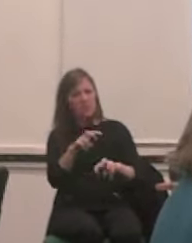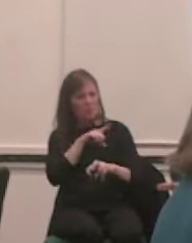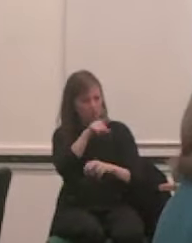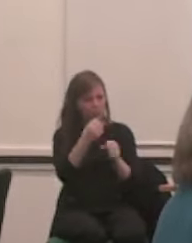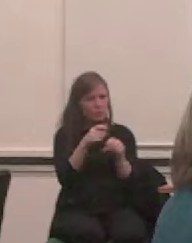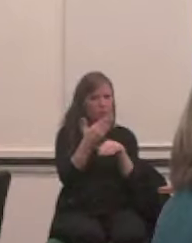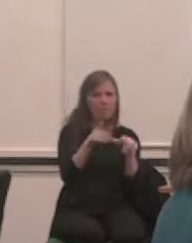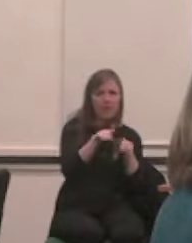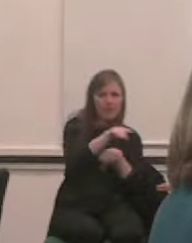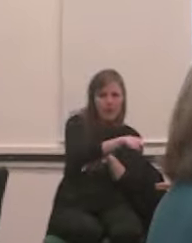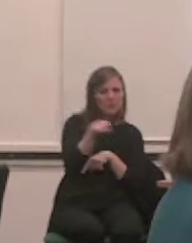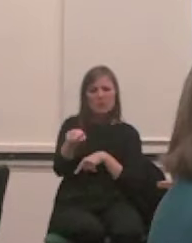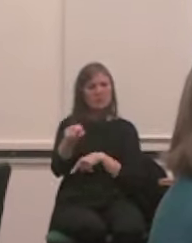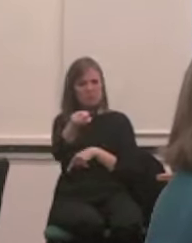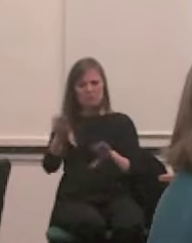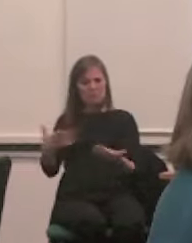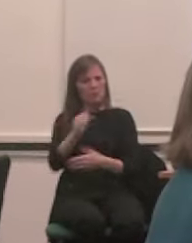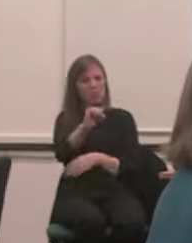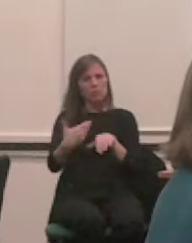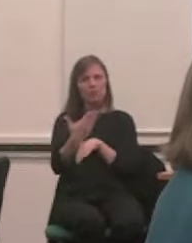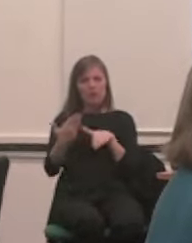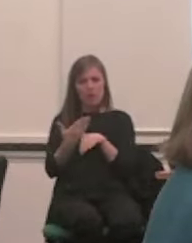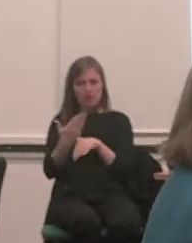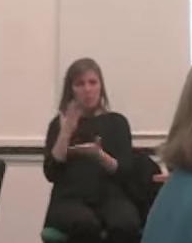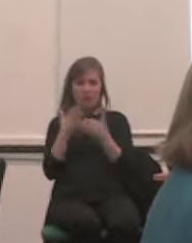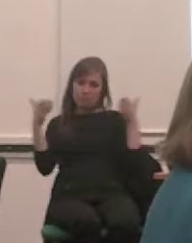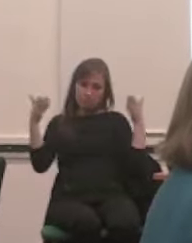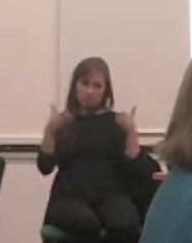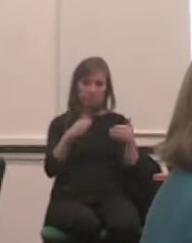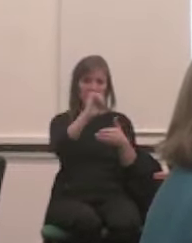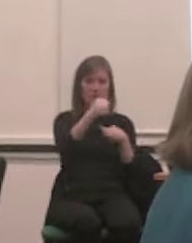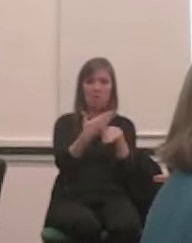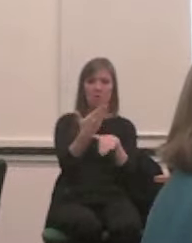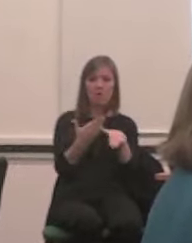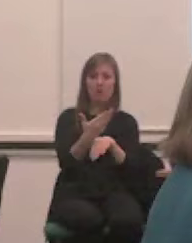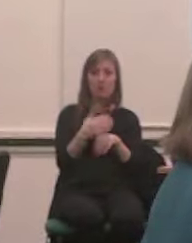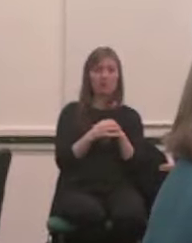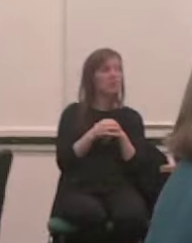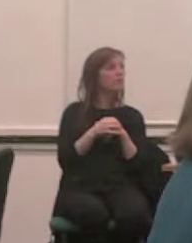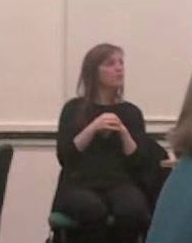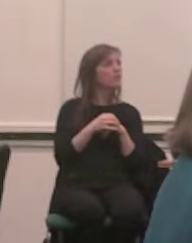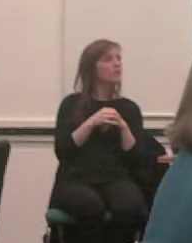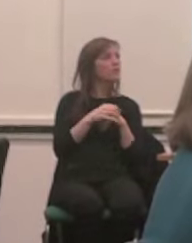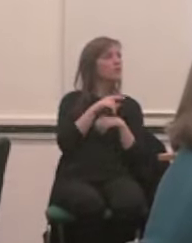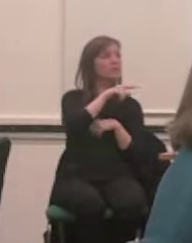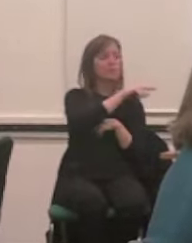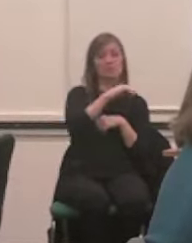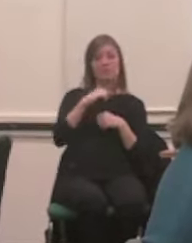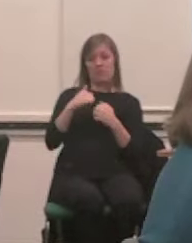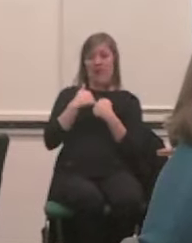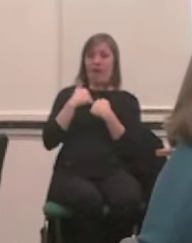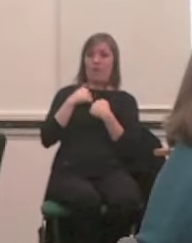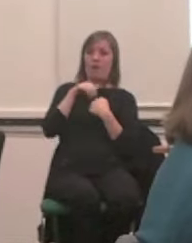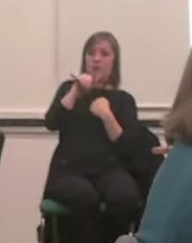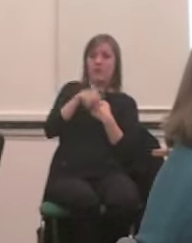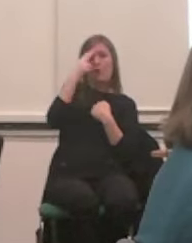doing their job, and basically just put some magnifying glass on what they're up to. I do a site about where we are at the moment